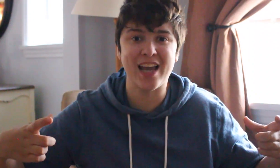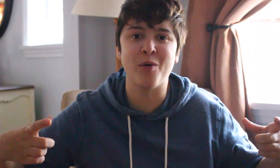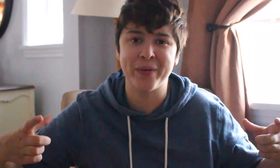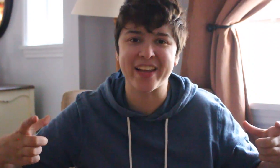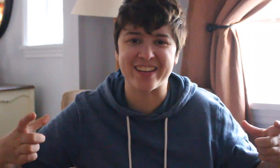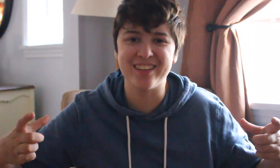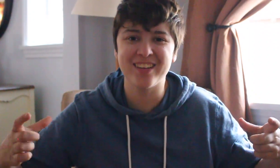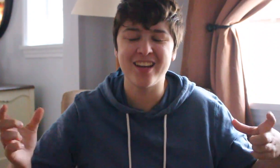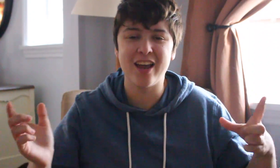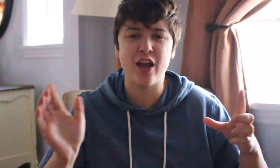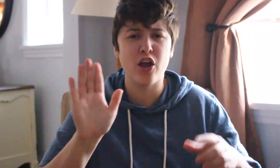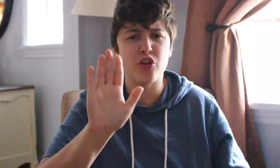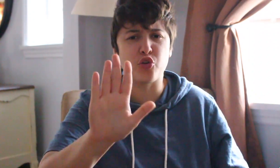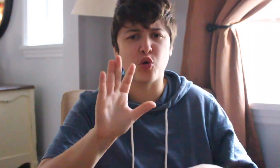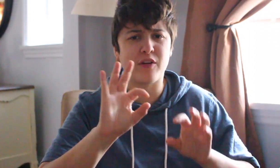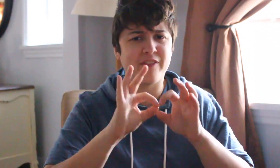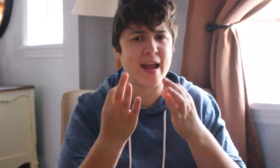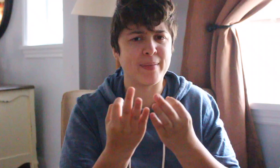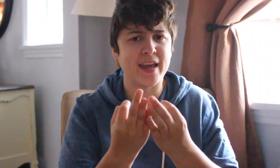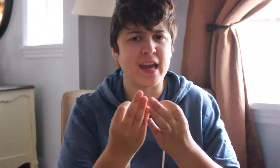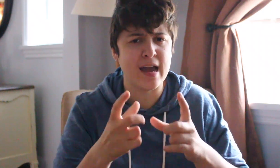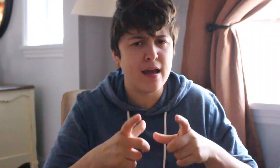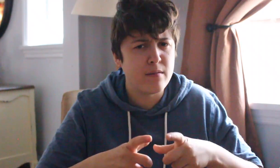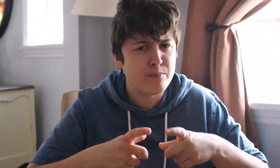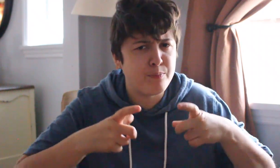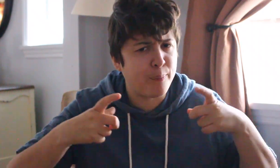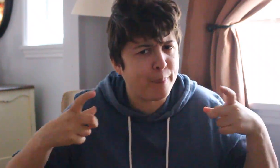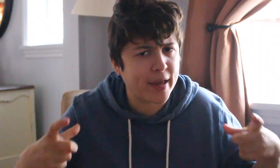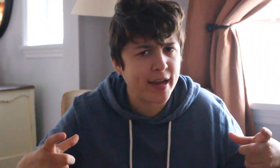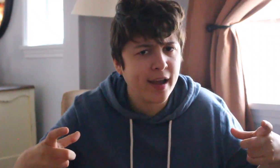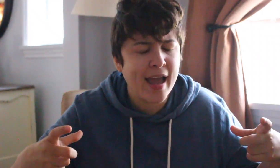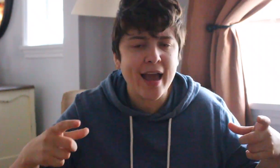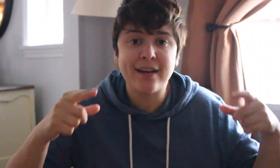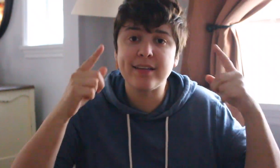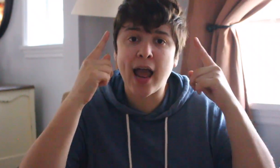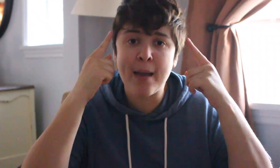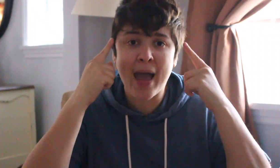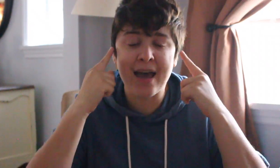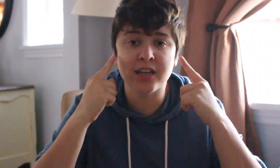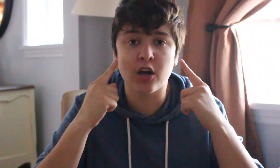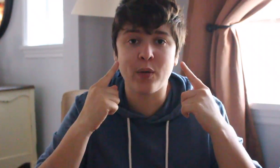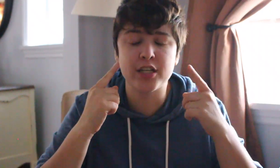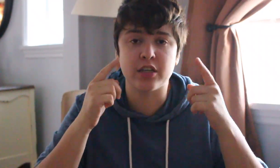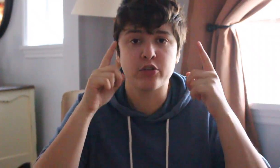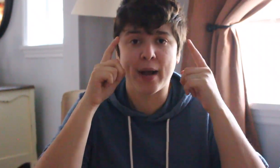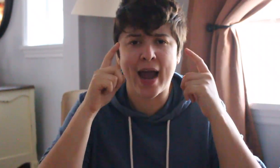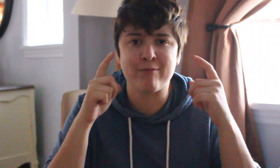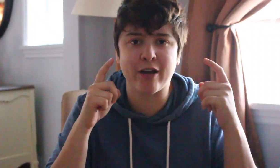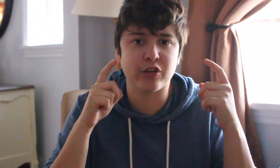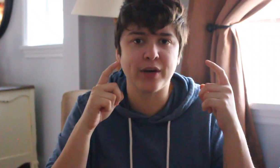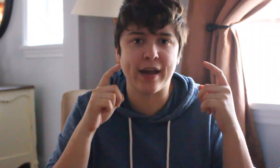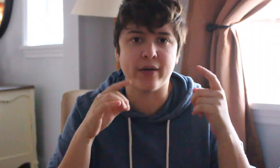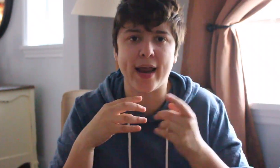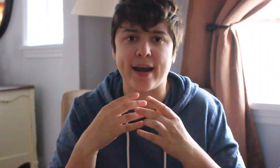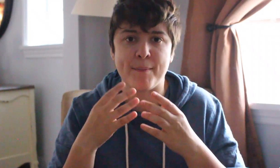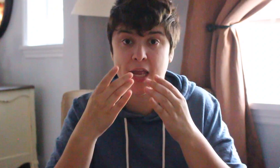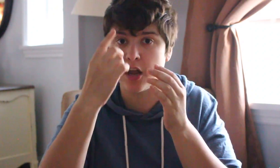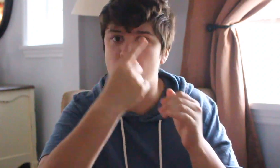see how big it is. Your family big? And see I'm asking a question so my eyebrows go down and I'm making a